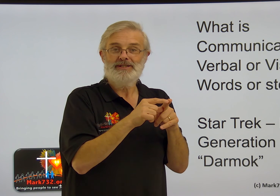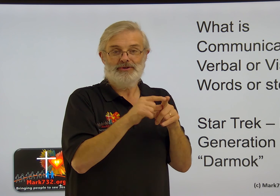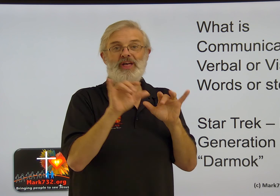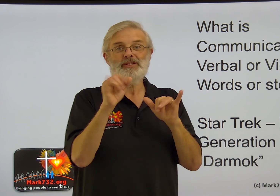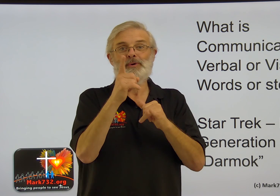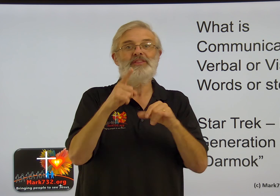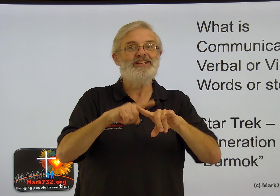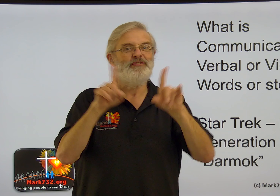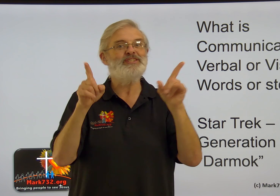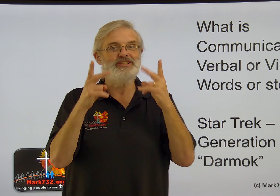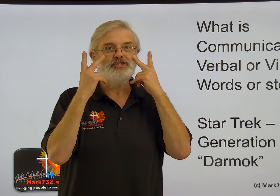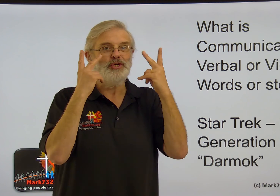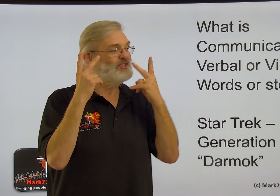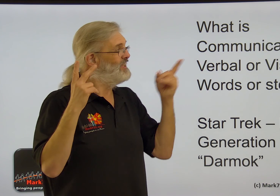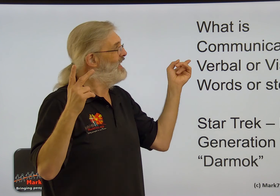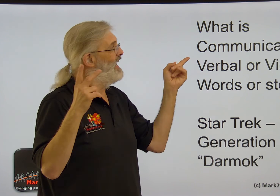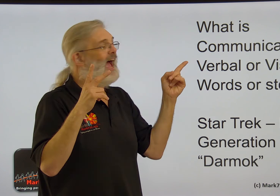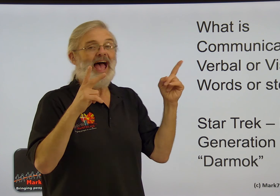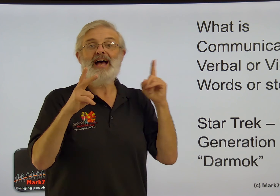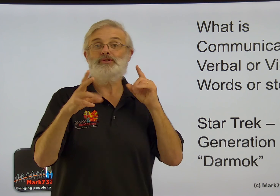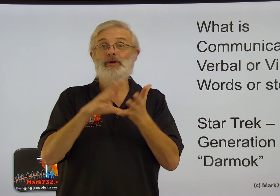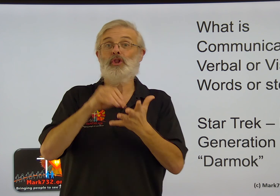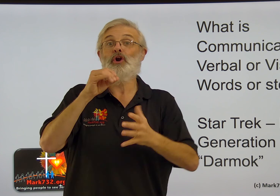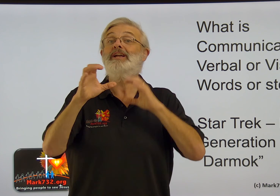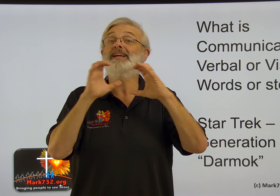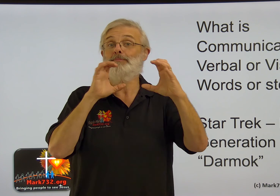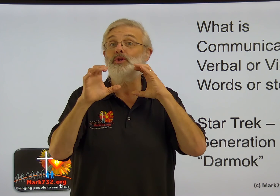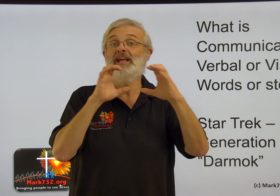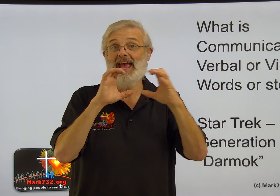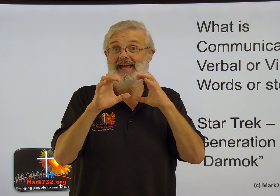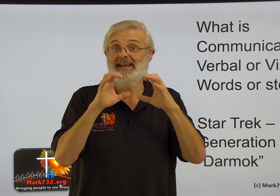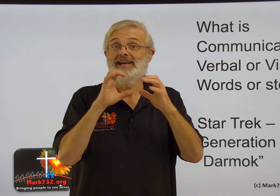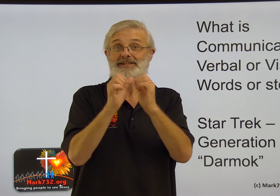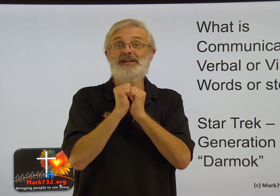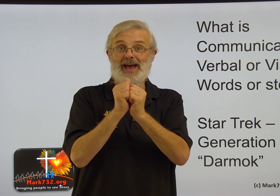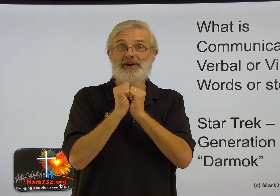So that's one of the differences you'll see as we learn to communicate together.